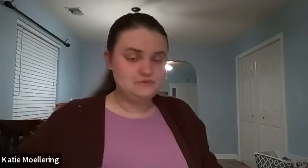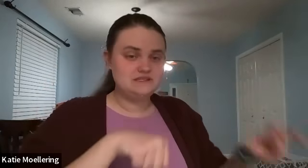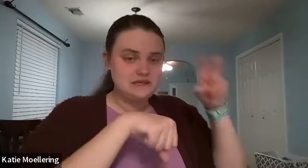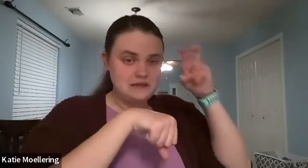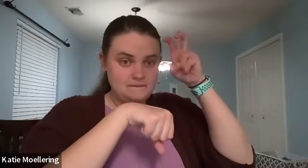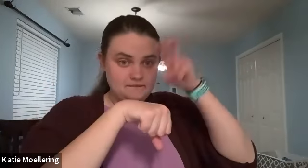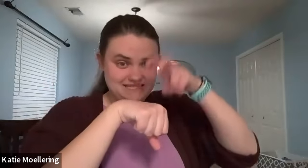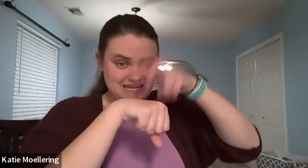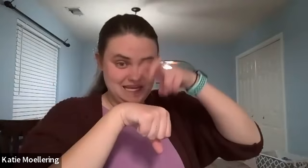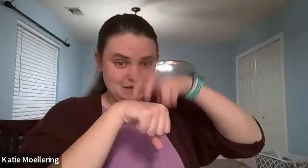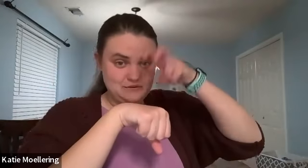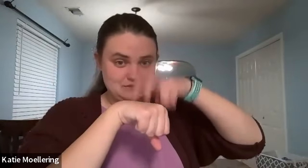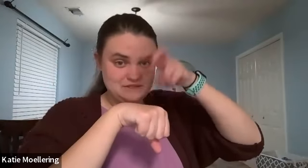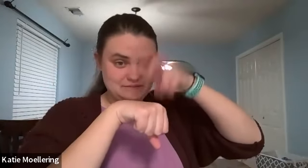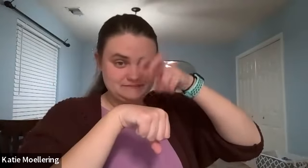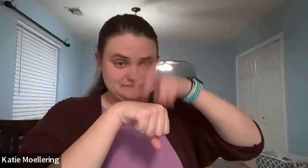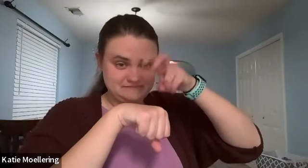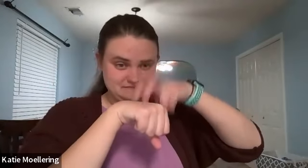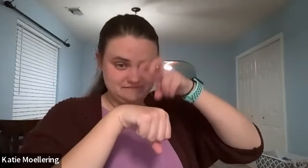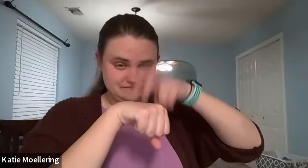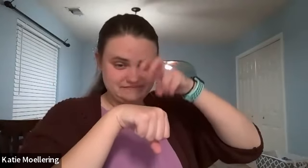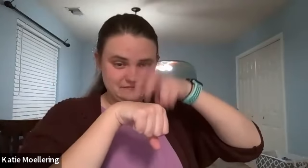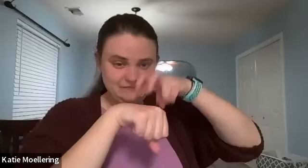potatoes, potatoes.